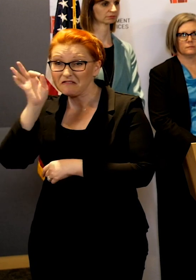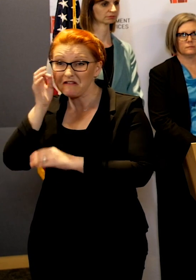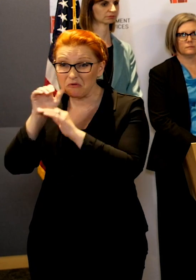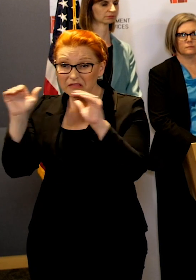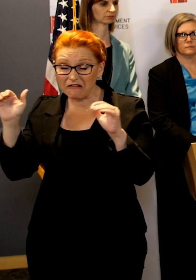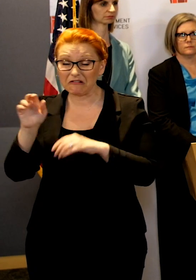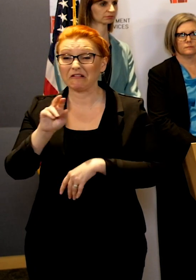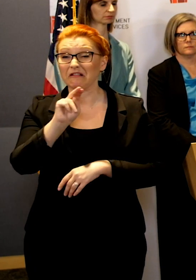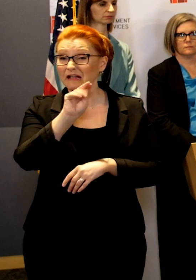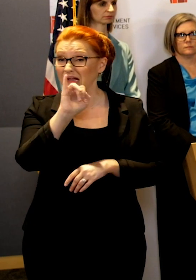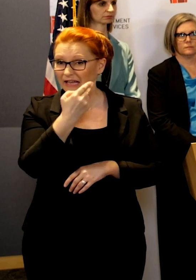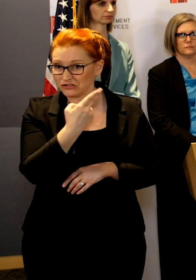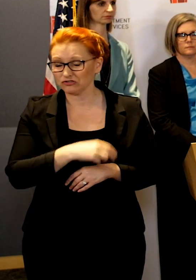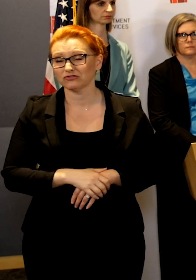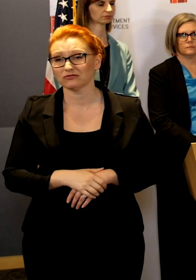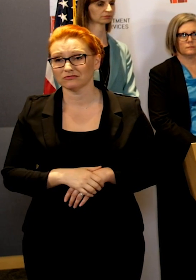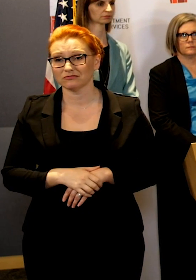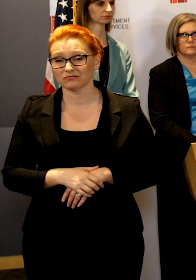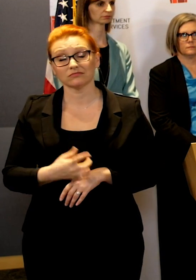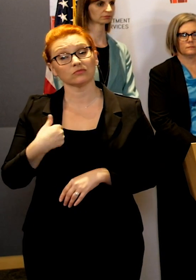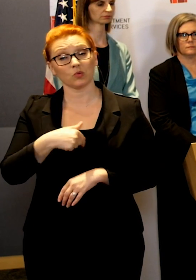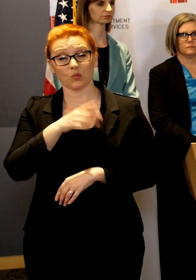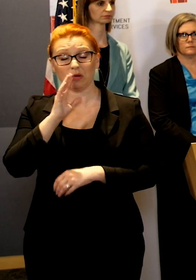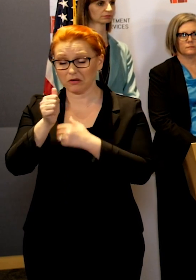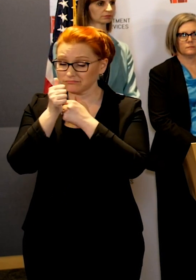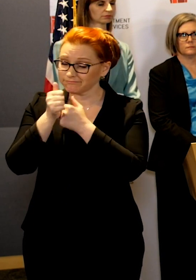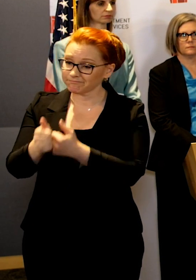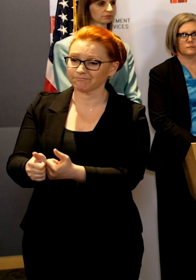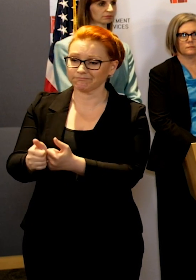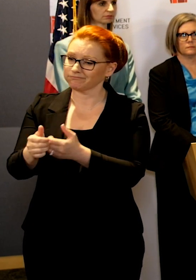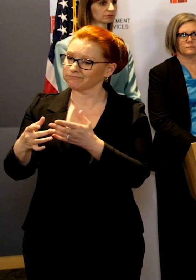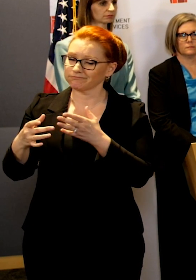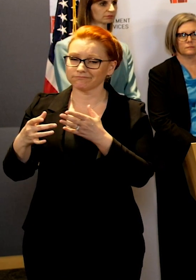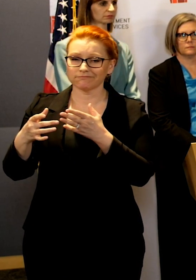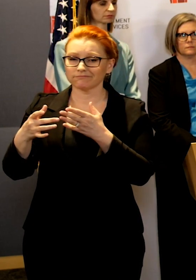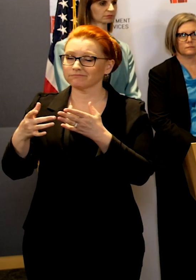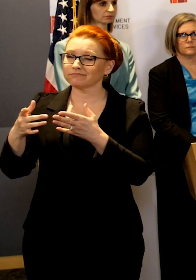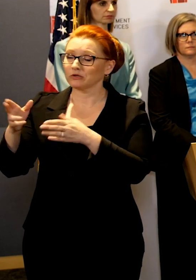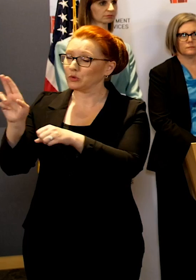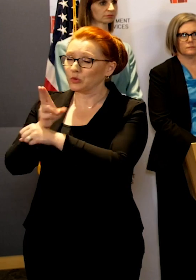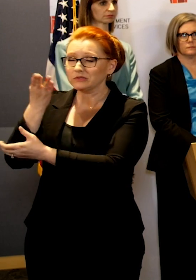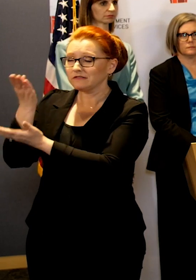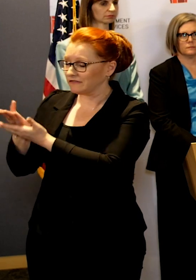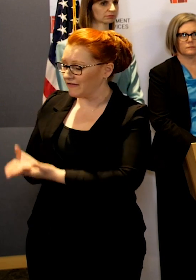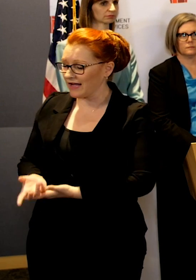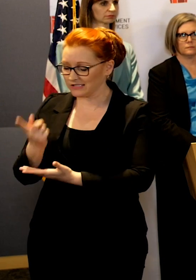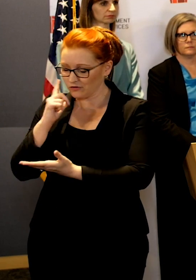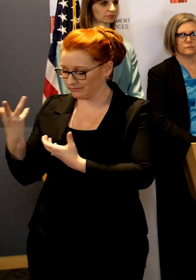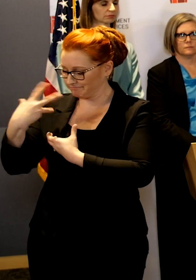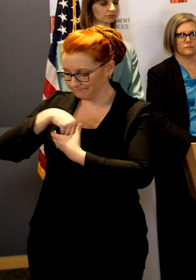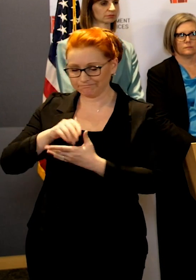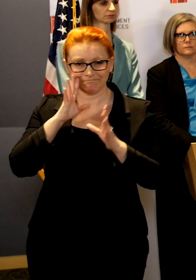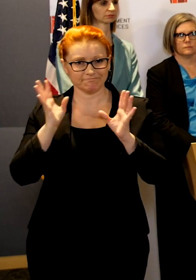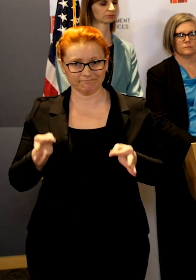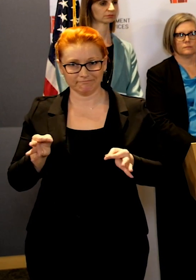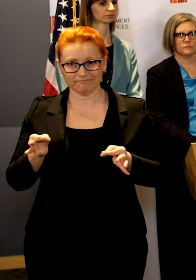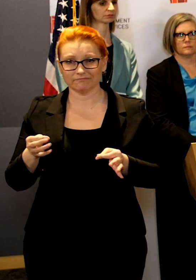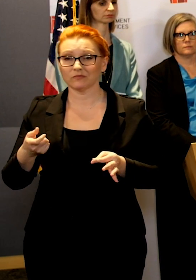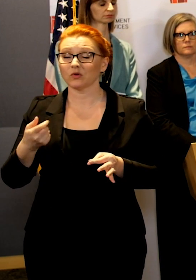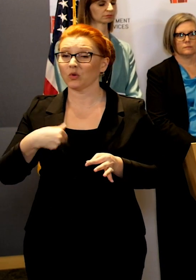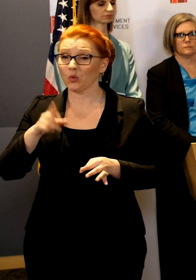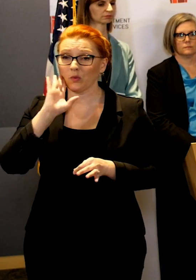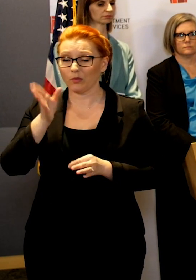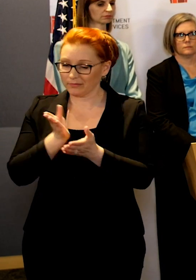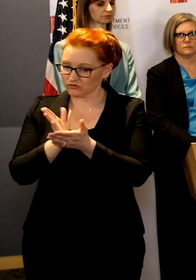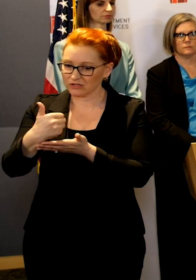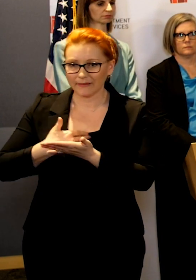at the NIH. We're going to continue to be guided by the facts. We're going to be transparent, we're going to be timely, and we're